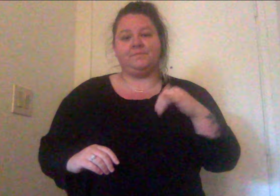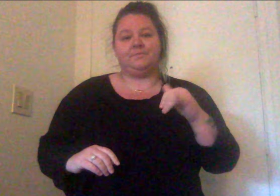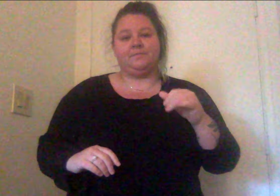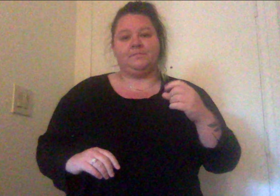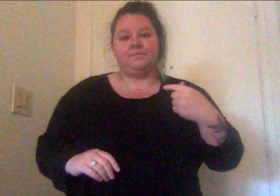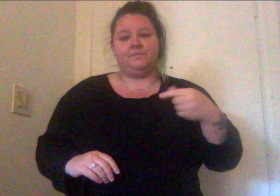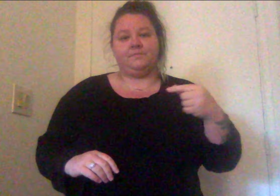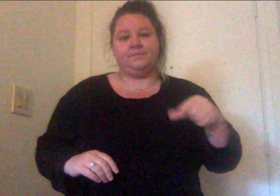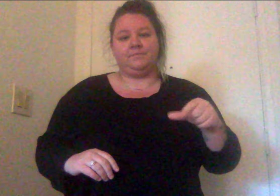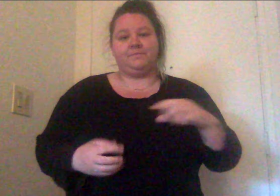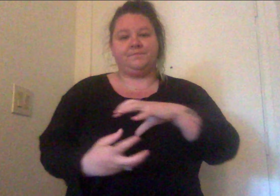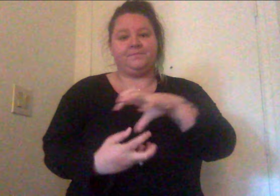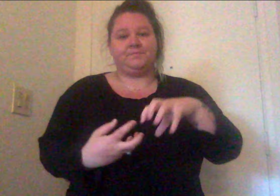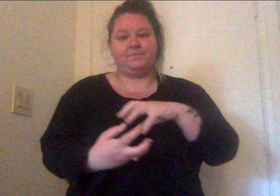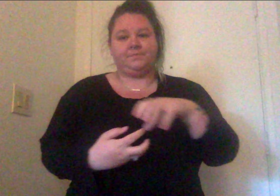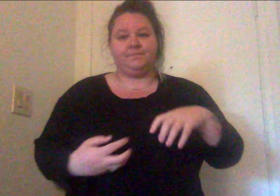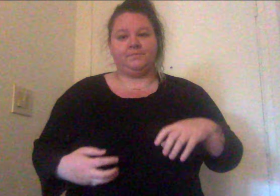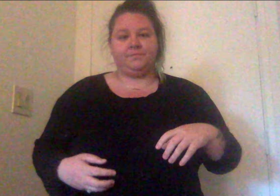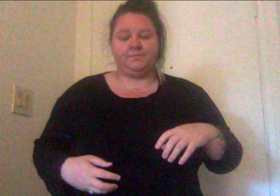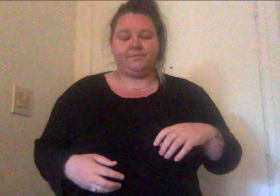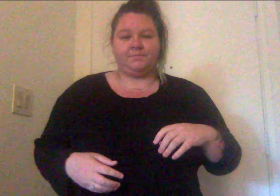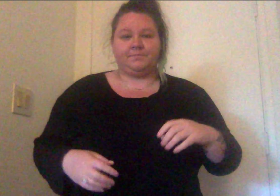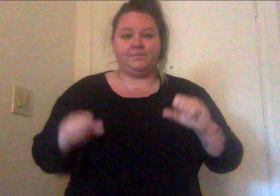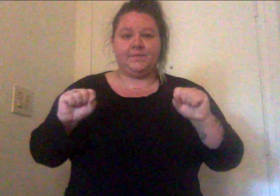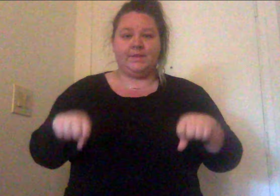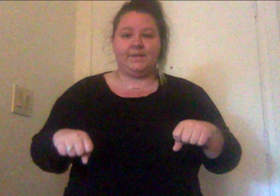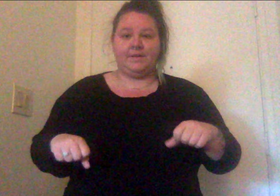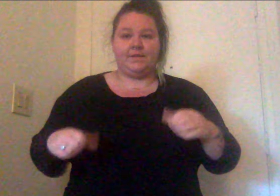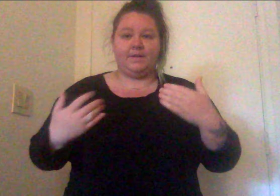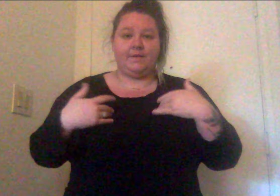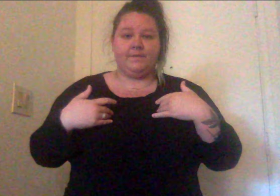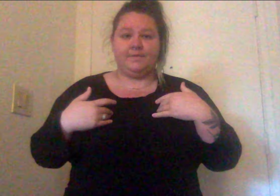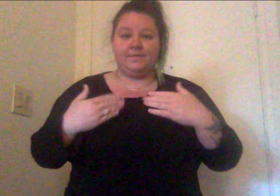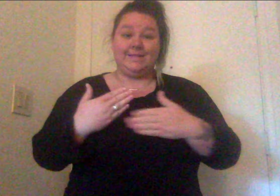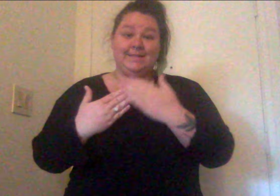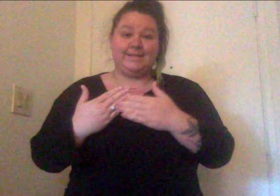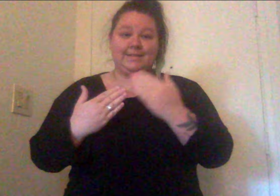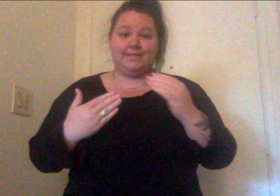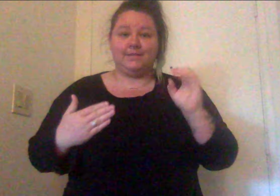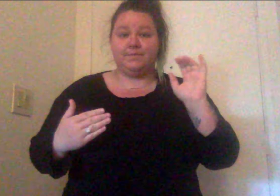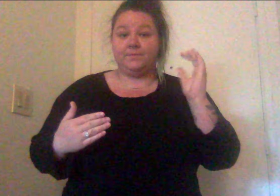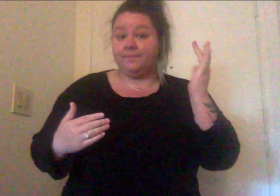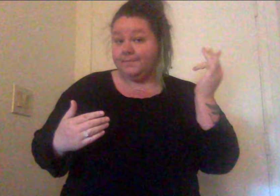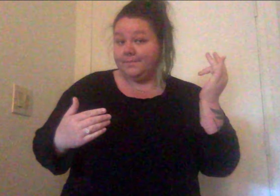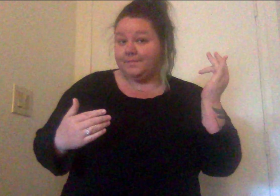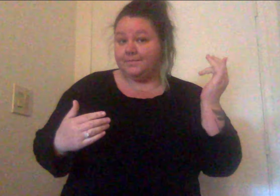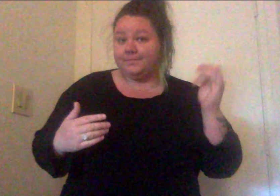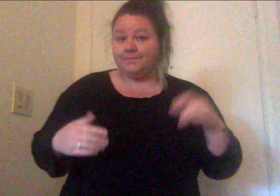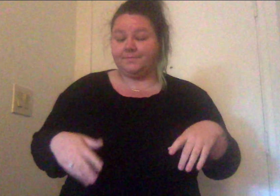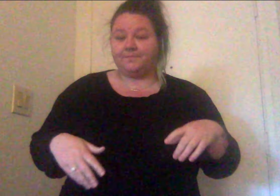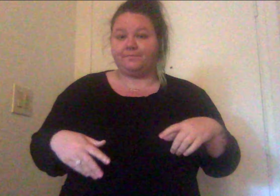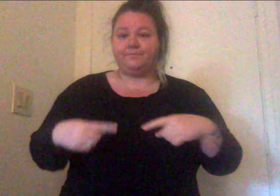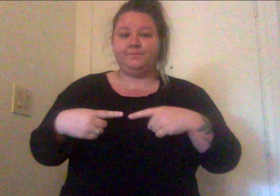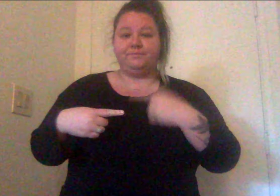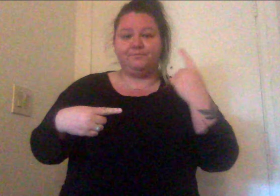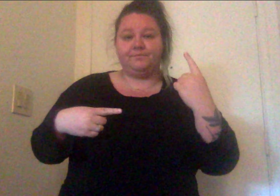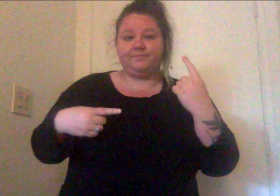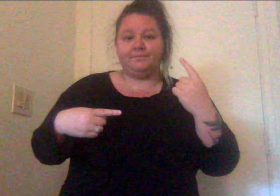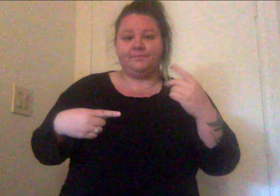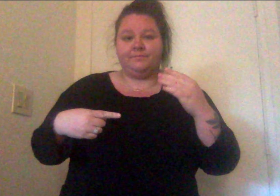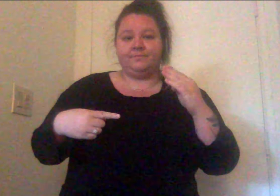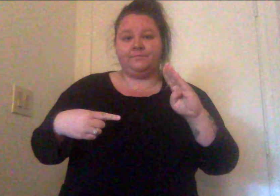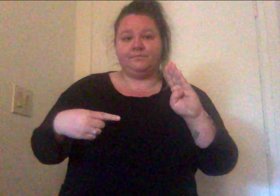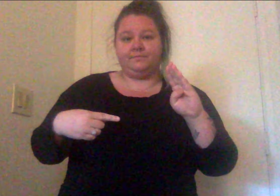the way you get bruises usually is because you have done something to break these blood vessels, like usually a fall or